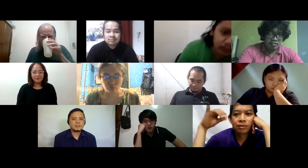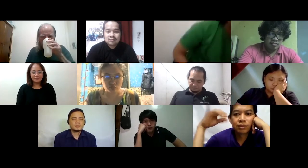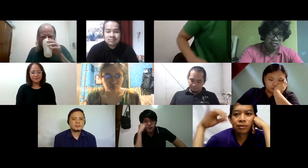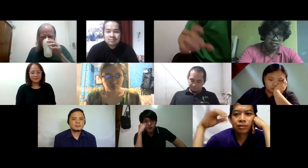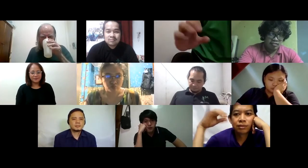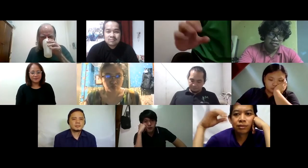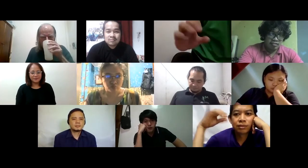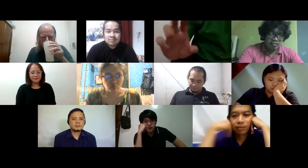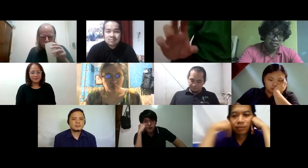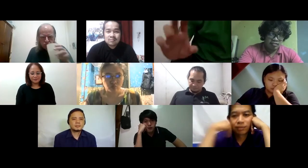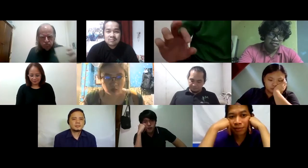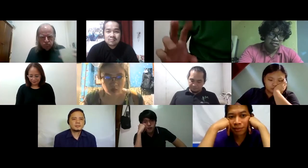and Kyla.